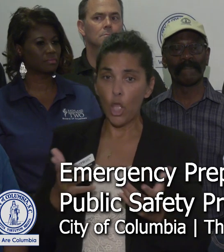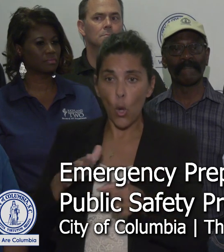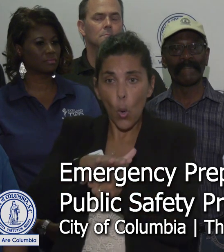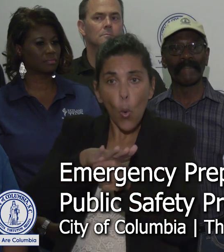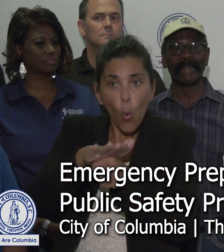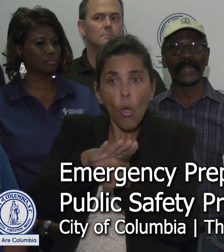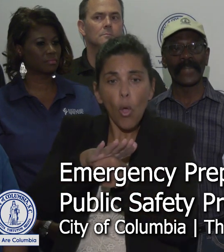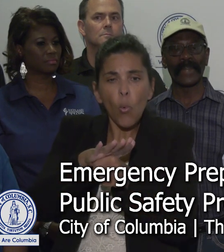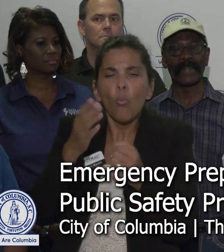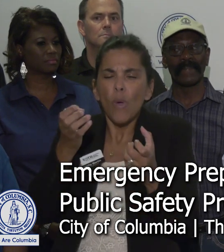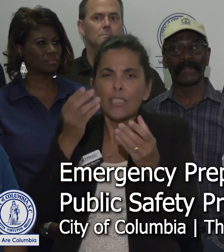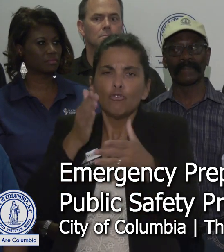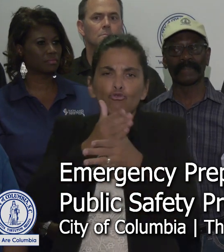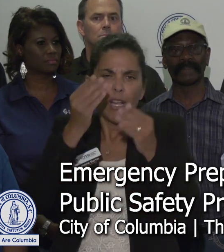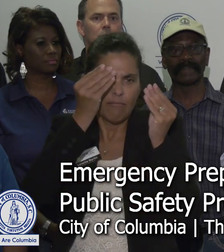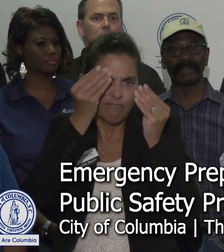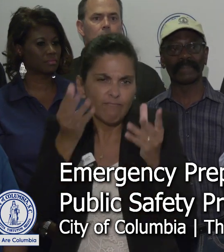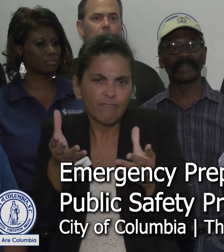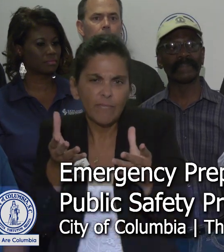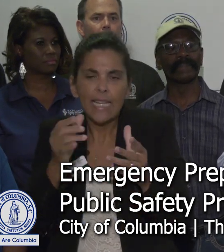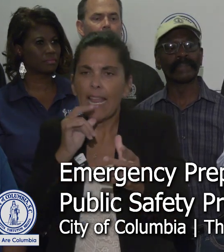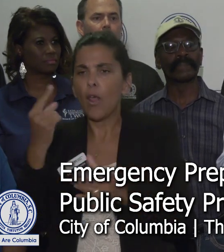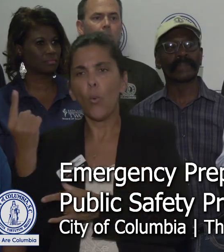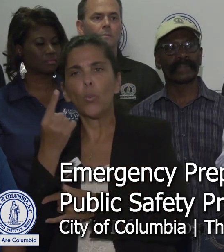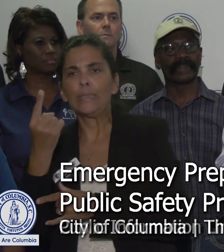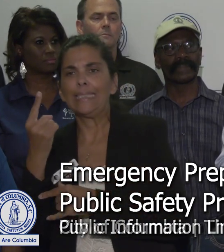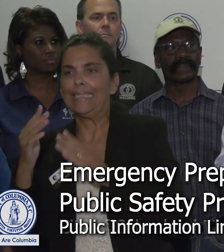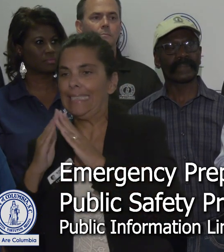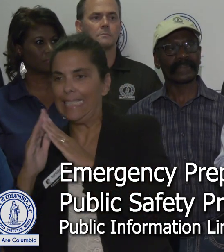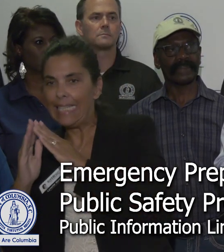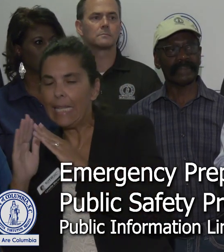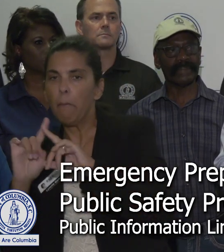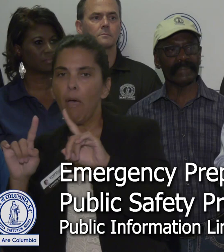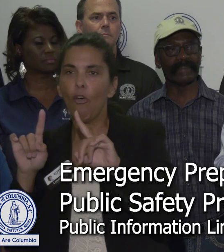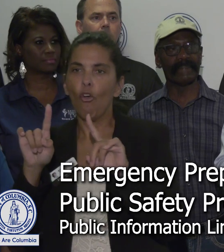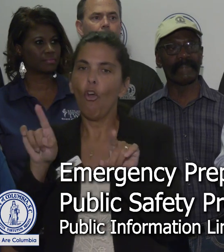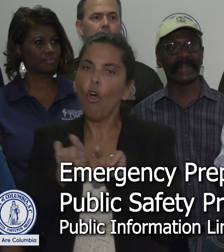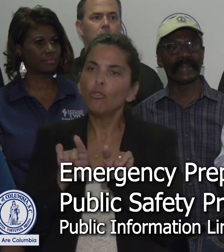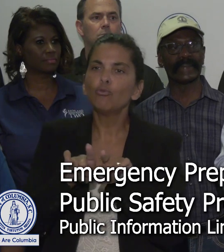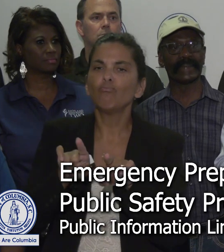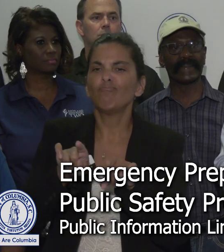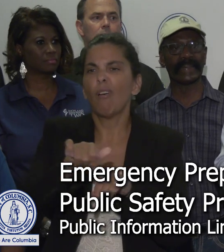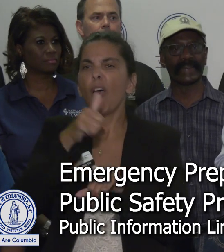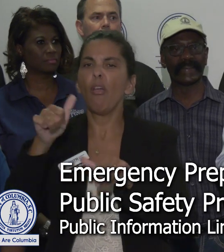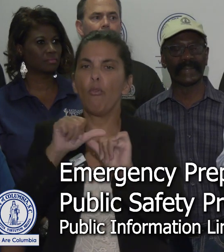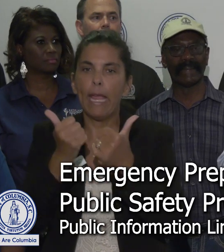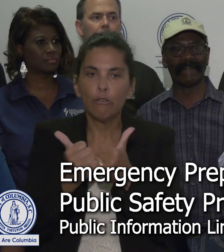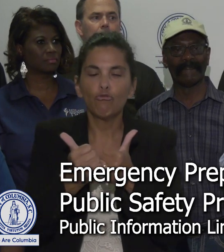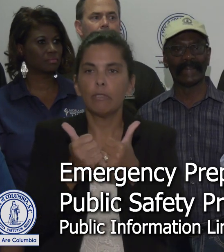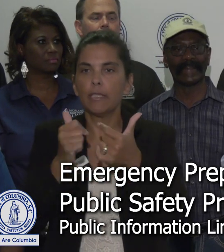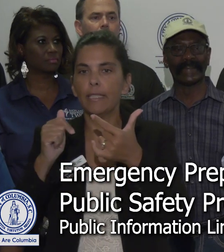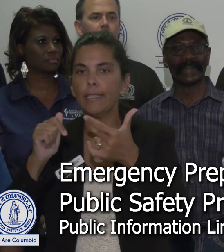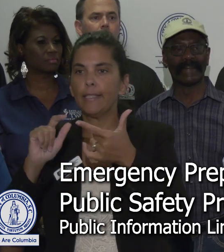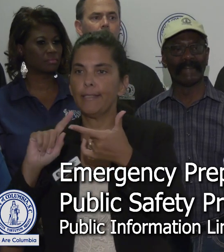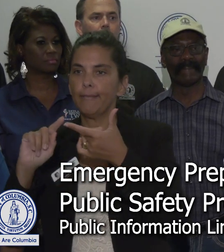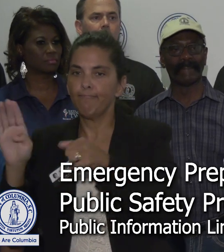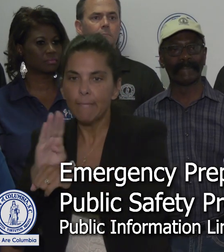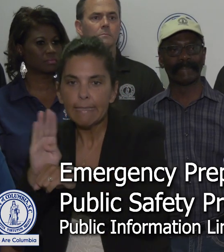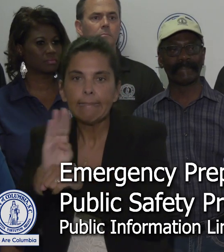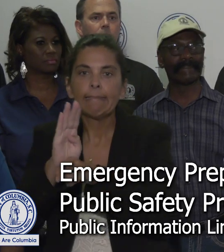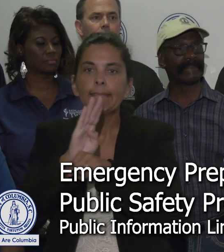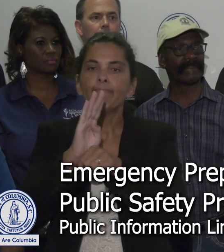relevant and pertinent information, not just from the city, but all of our sister agencies and our friends. And we, of course, have representatives of the business